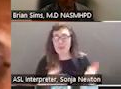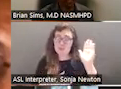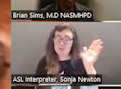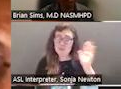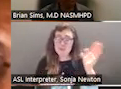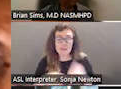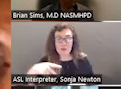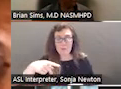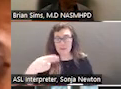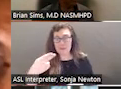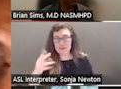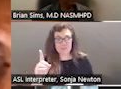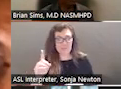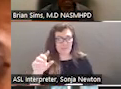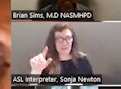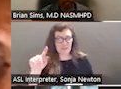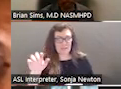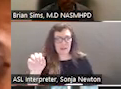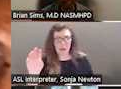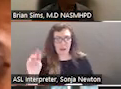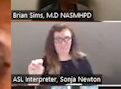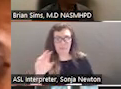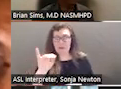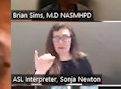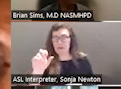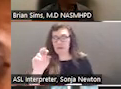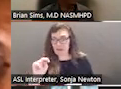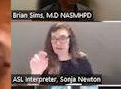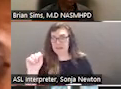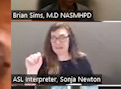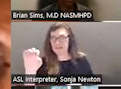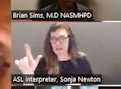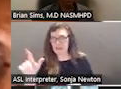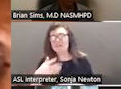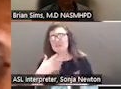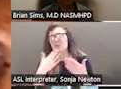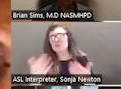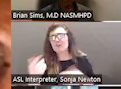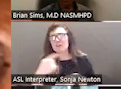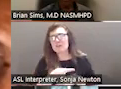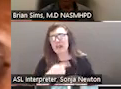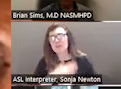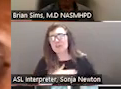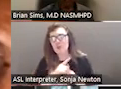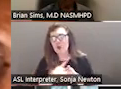Insel, and to all of you. We say good day. Have a wonderful rest of the week. Bye now.